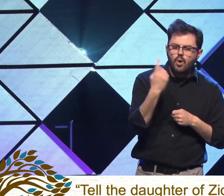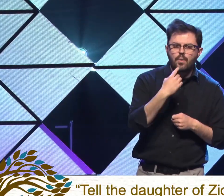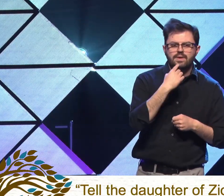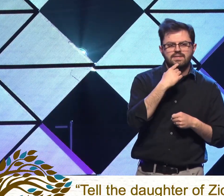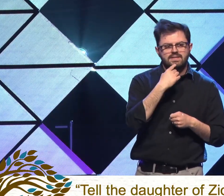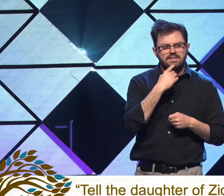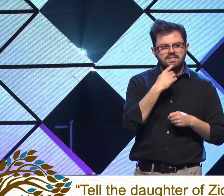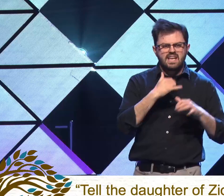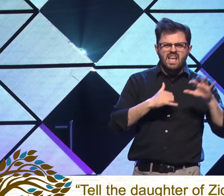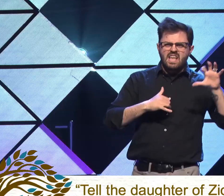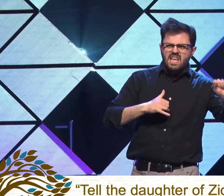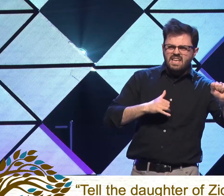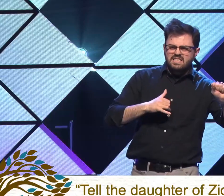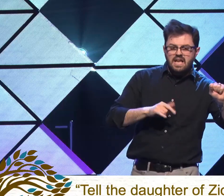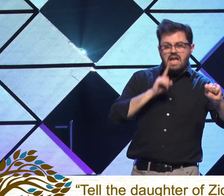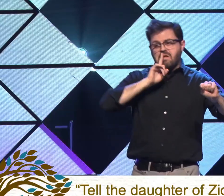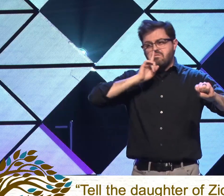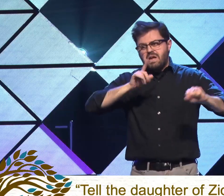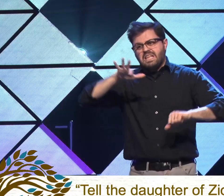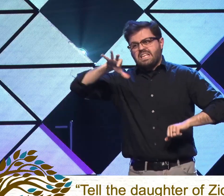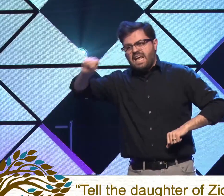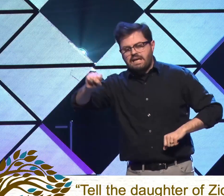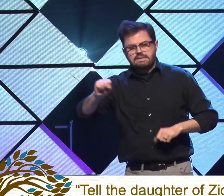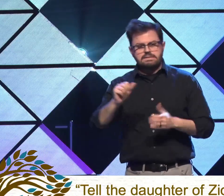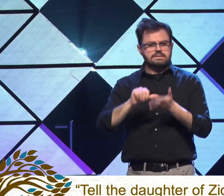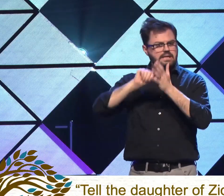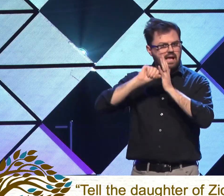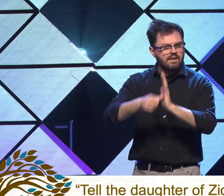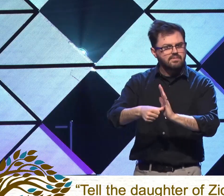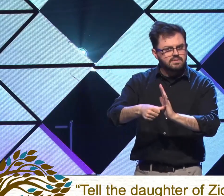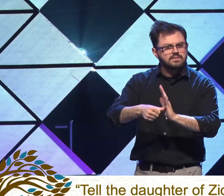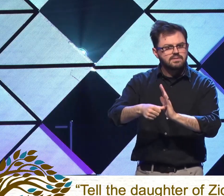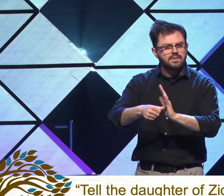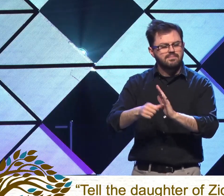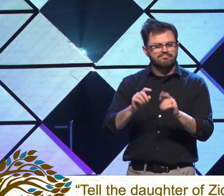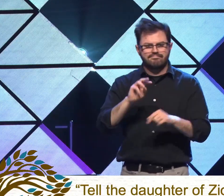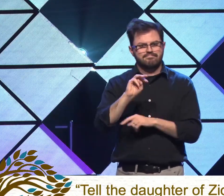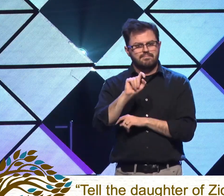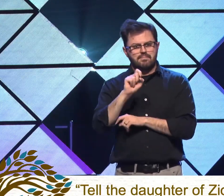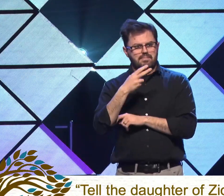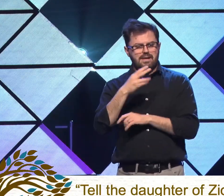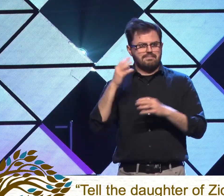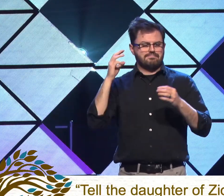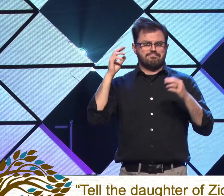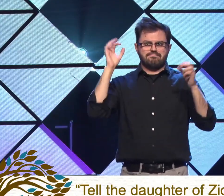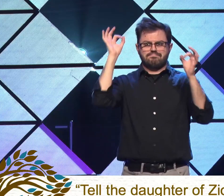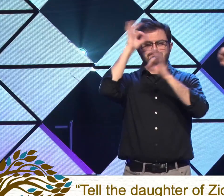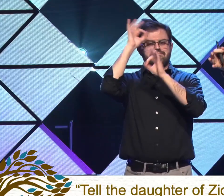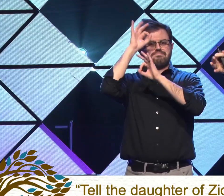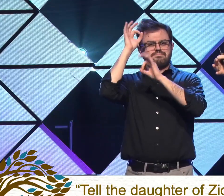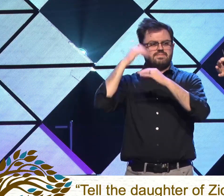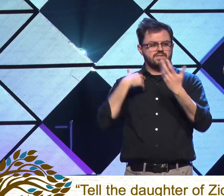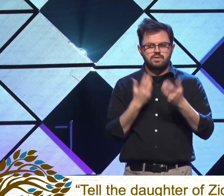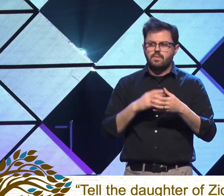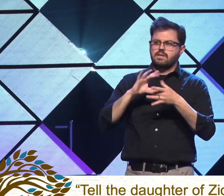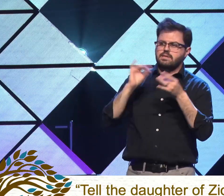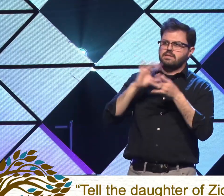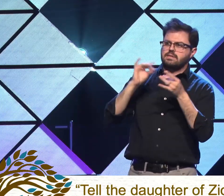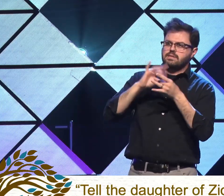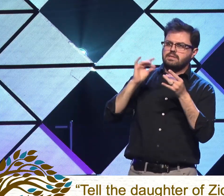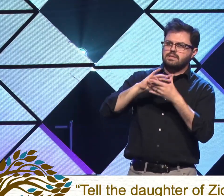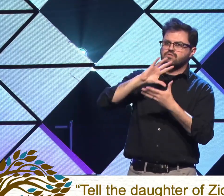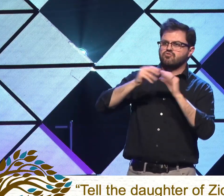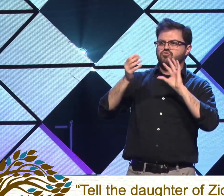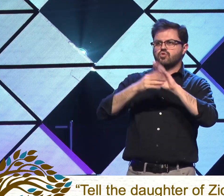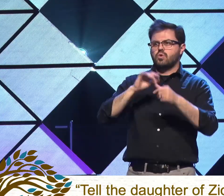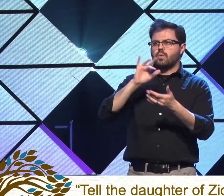it's called parallelism. And so there's this emphasis of what in the Hebrew, but Matthew doesn't know that. So he's like telling the story of Jesus, and he goes,